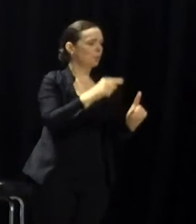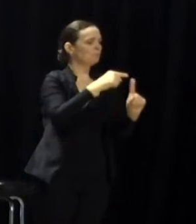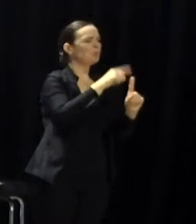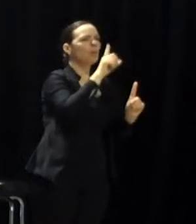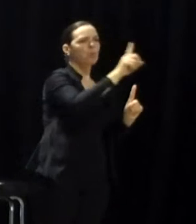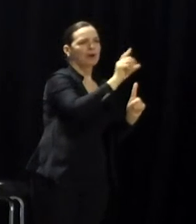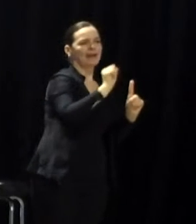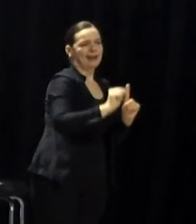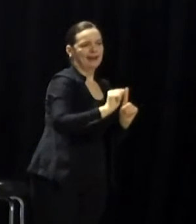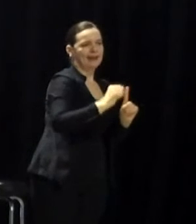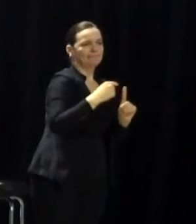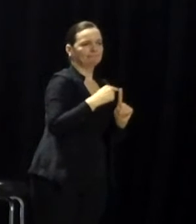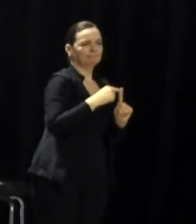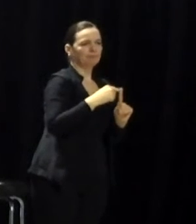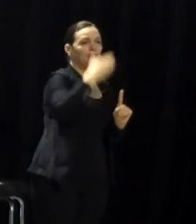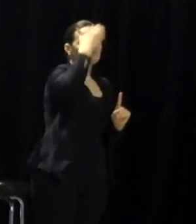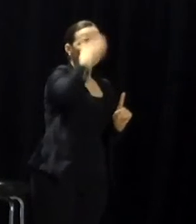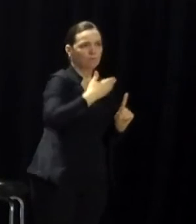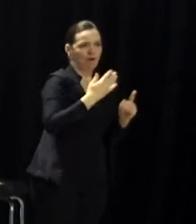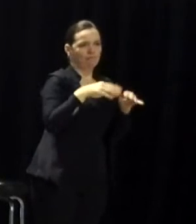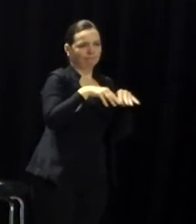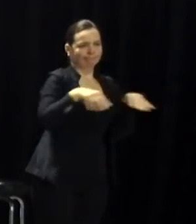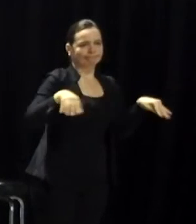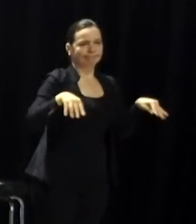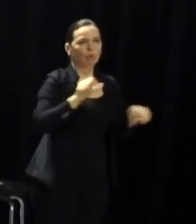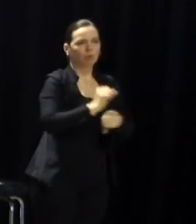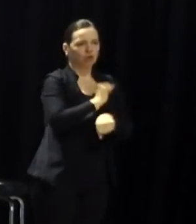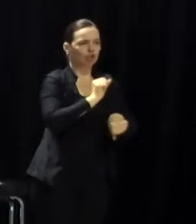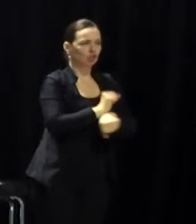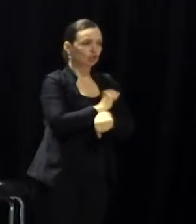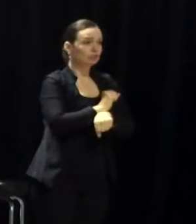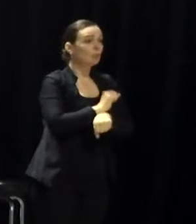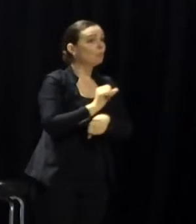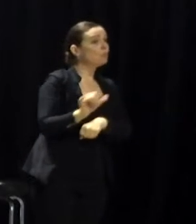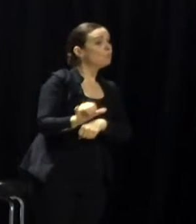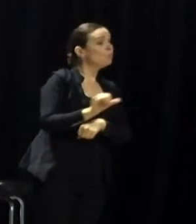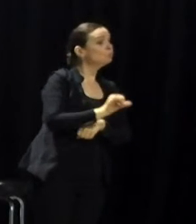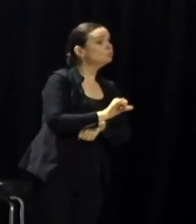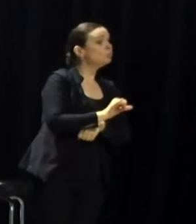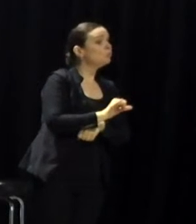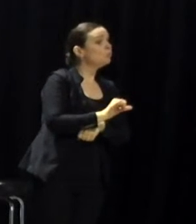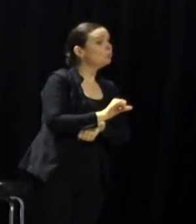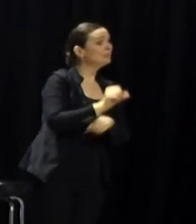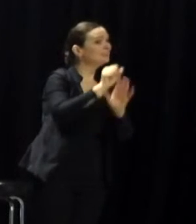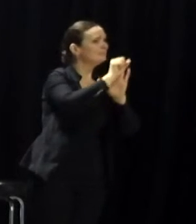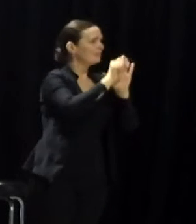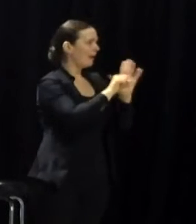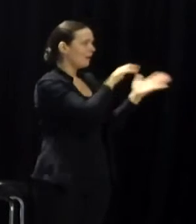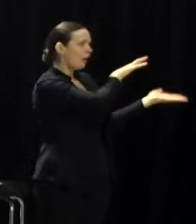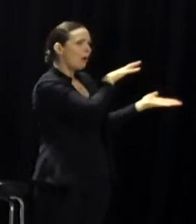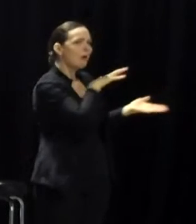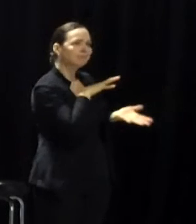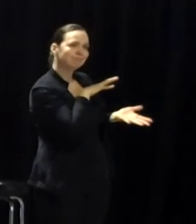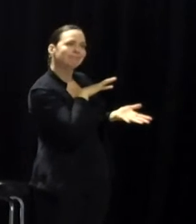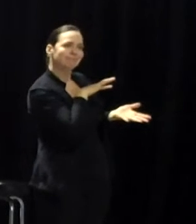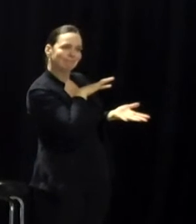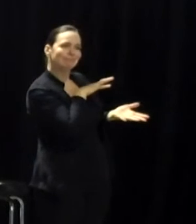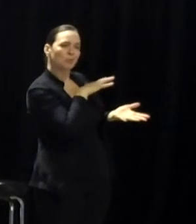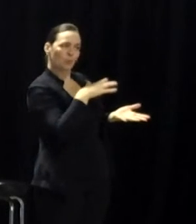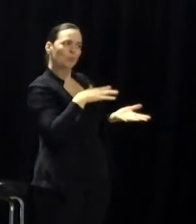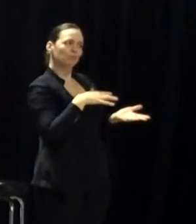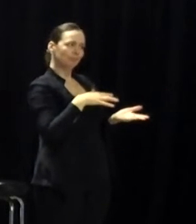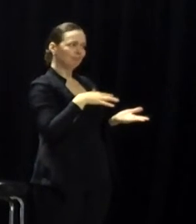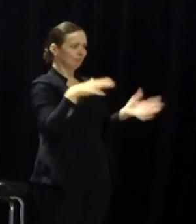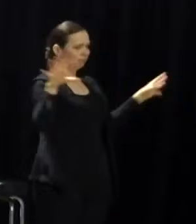receiving vaccine directly from the state this week. So as we know we'll have vaccine, we